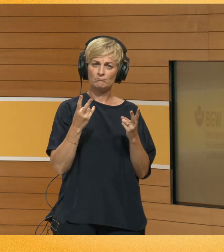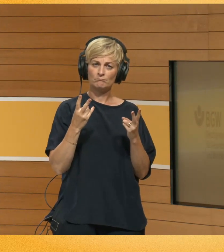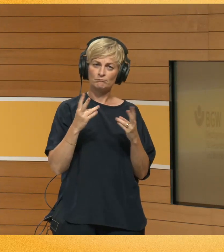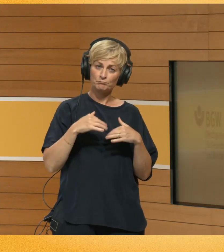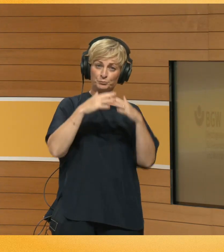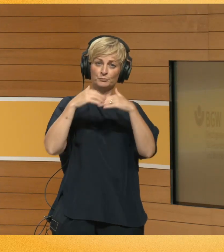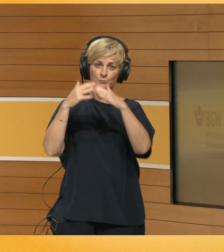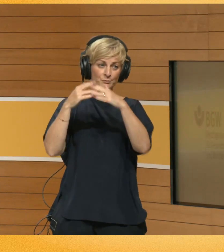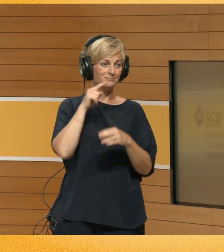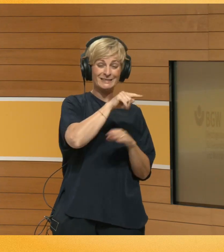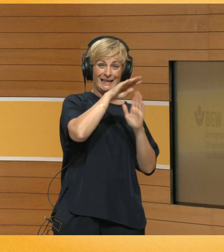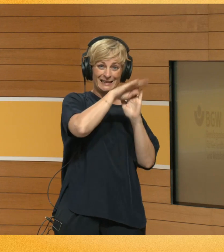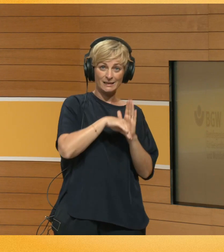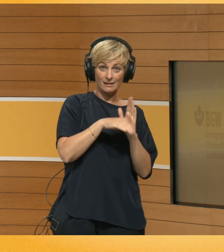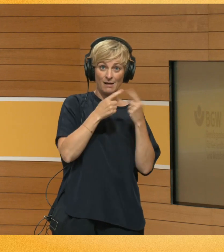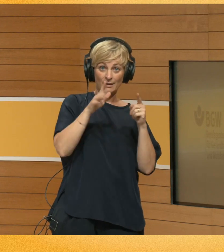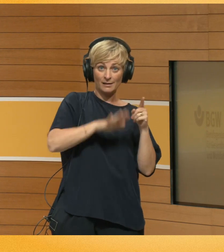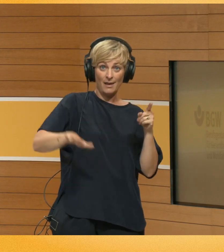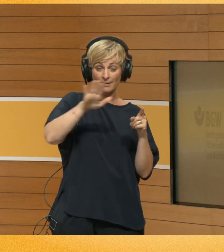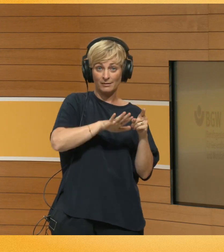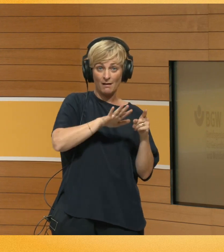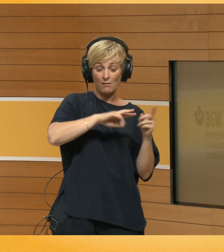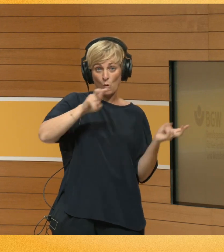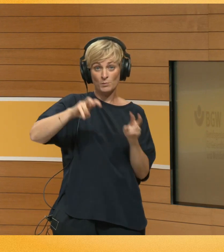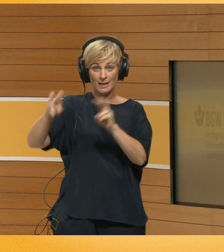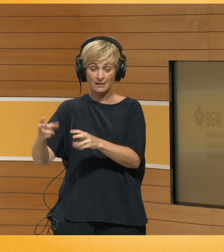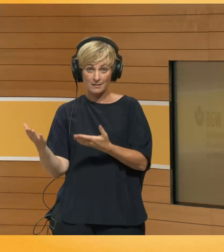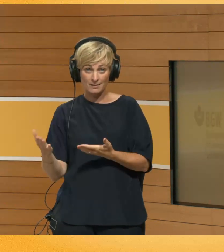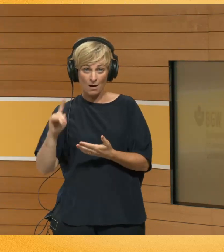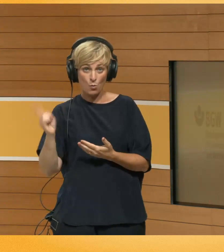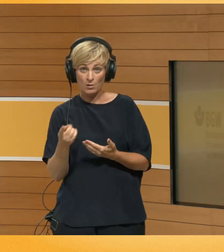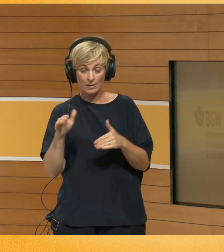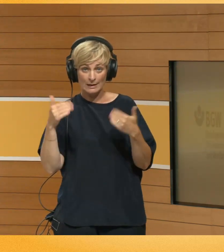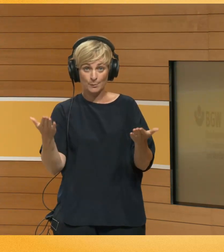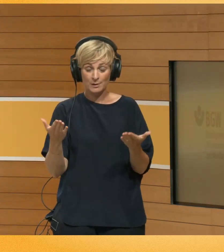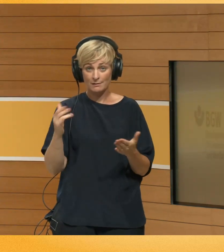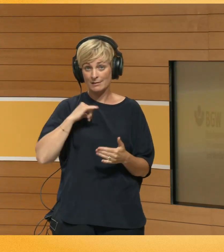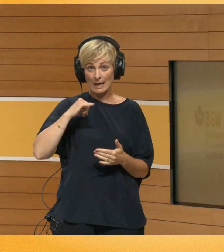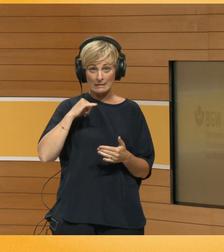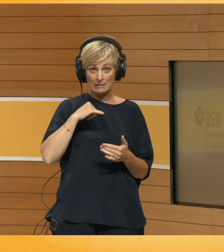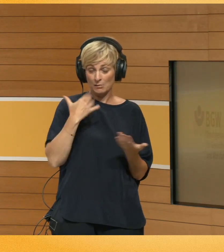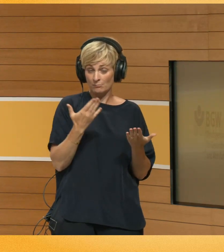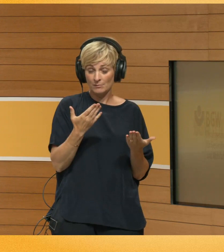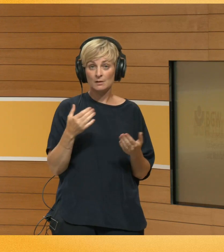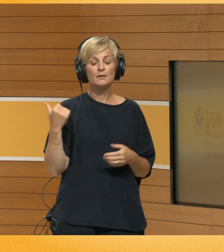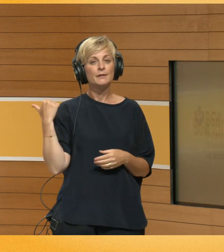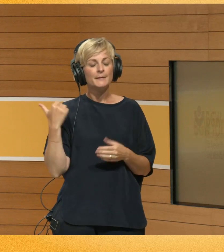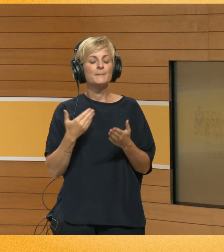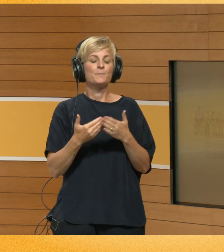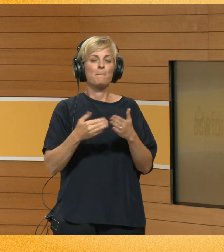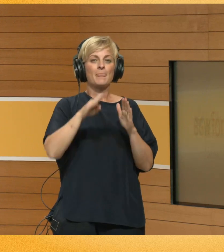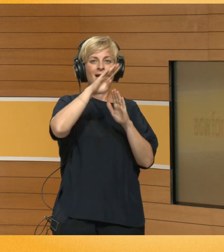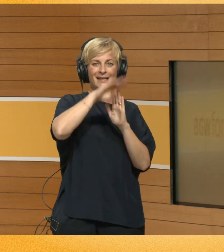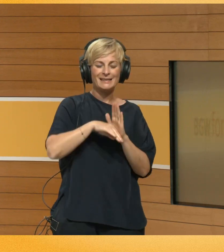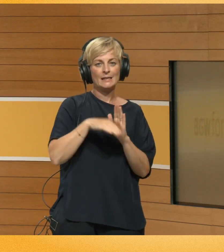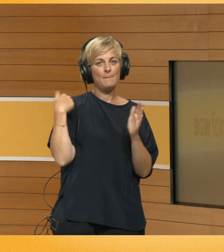So the best practice guideline is not published yet, but we as a group are